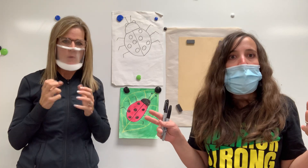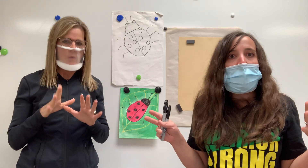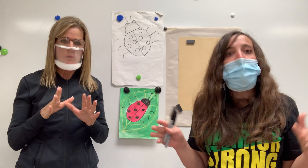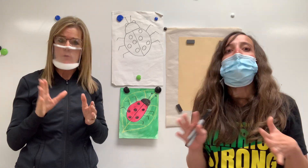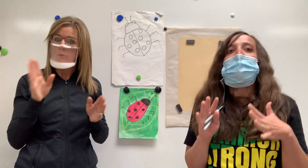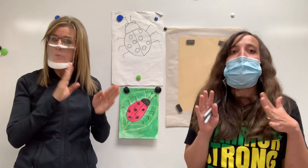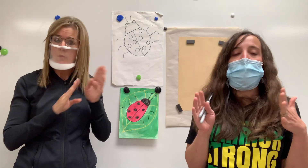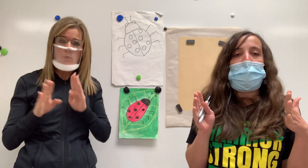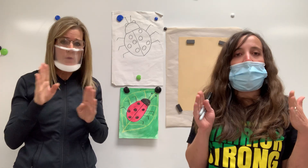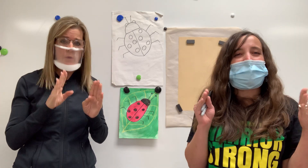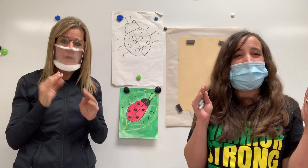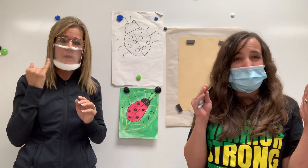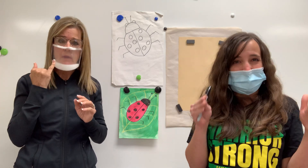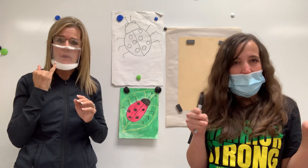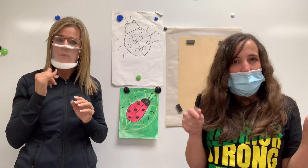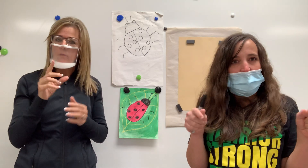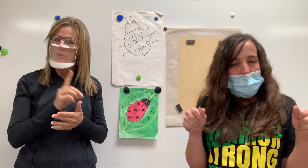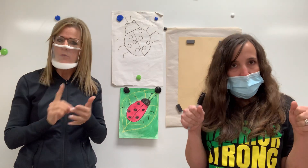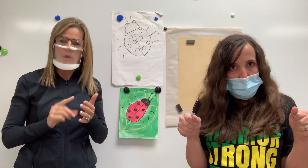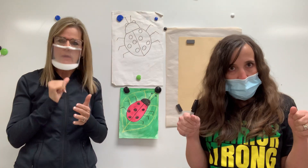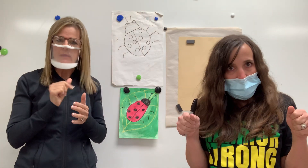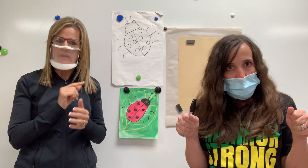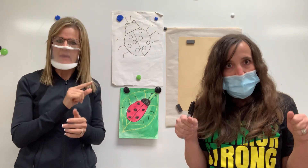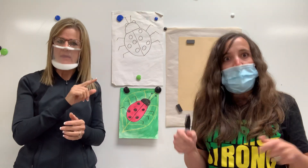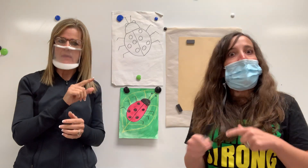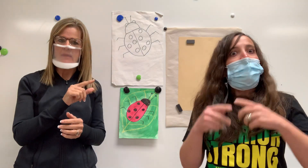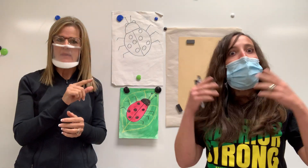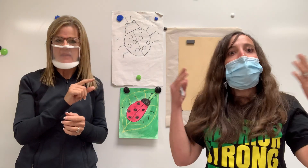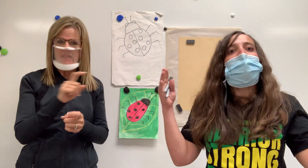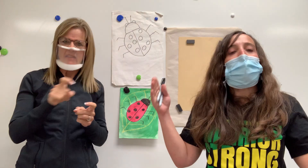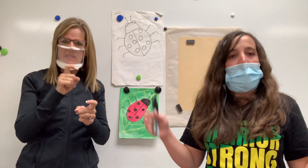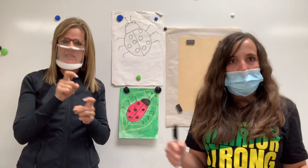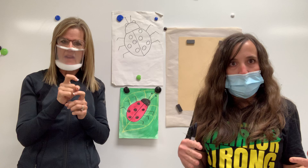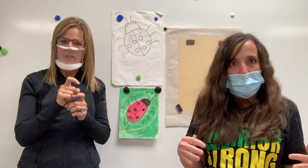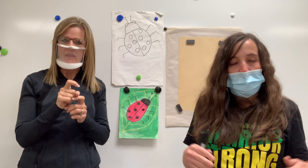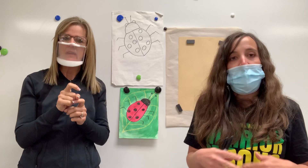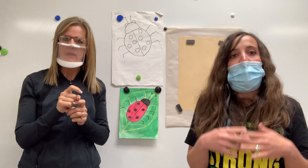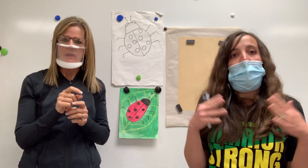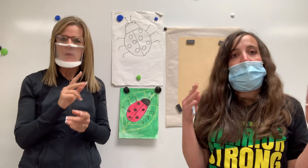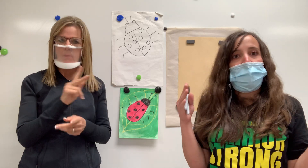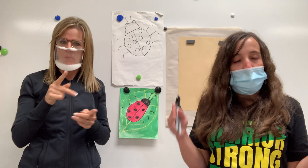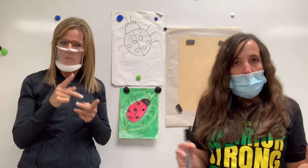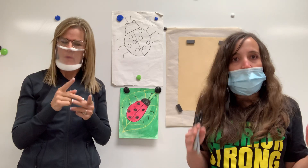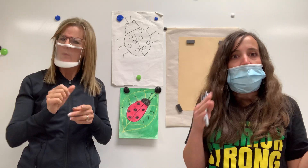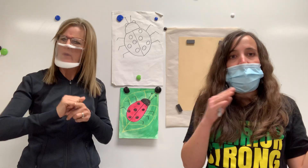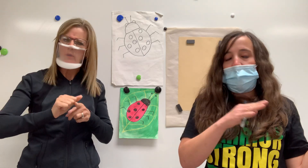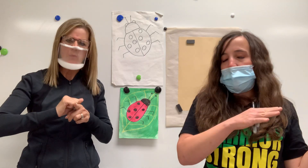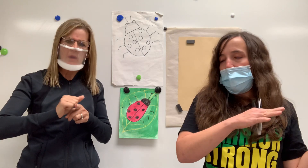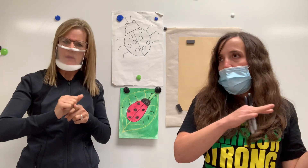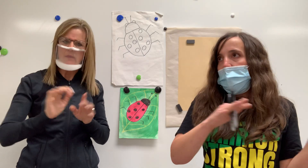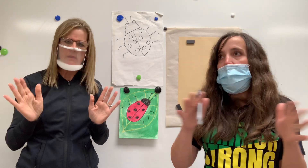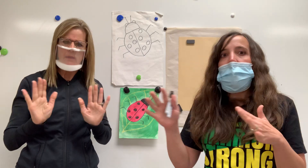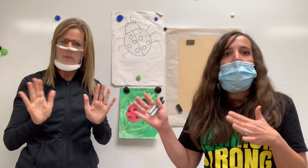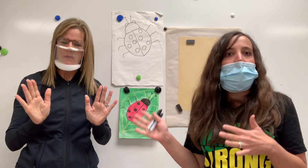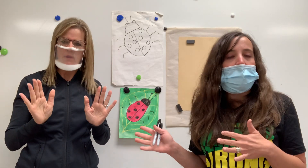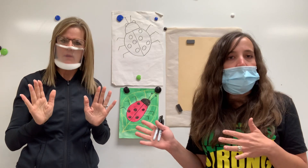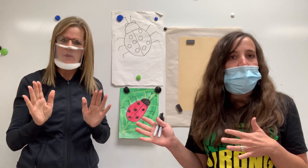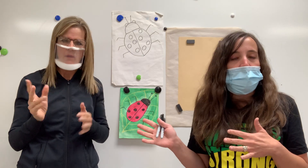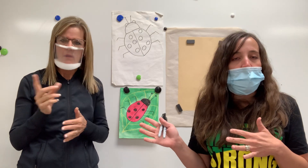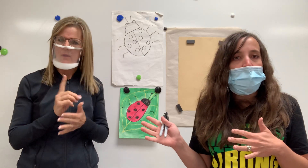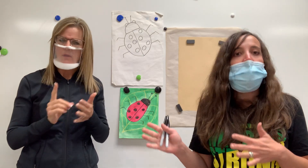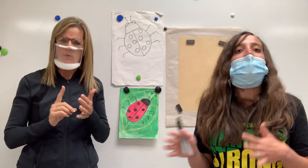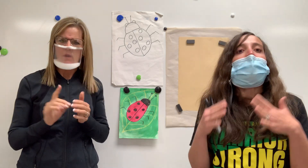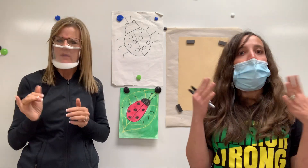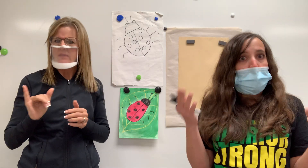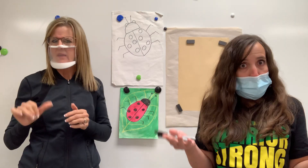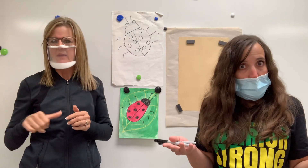ever worry if your drawing isn't exactly how you want it. We're just practicing. Okay, drawing is just like anything else